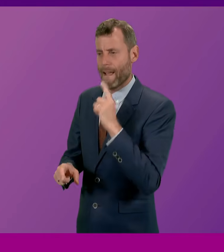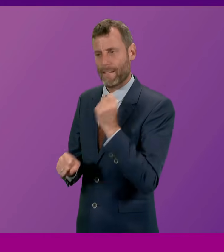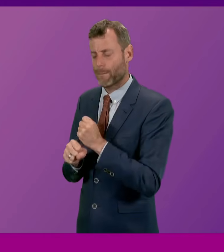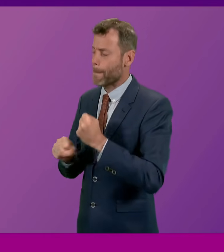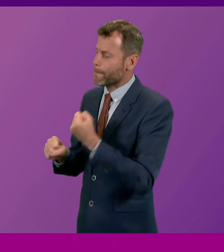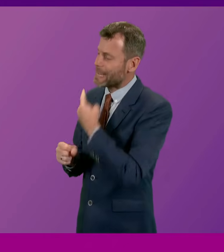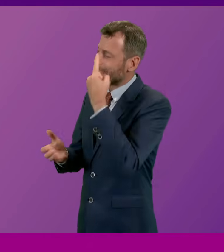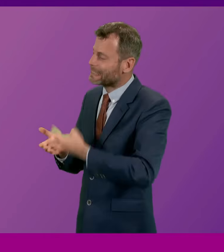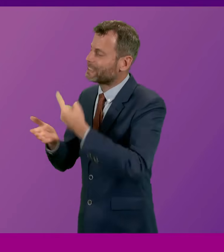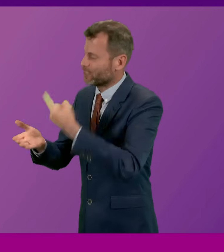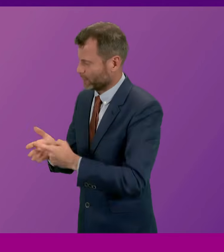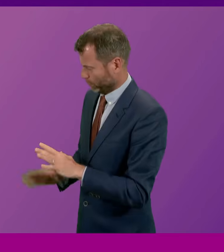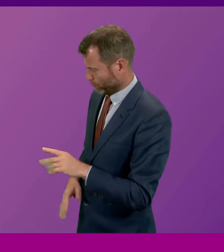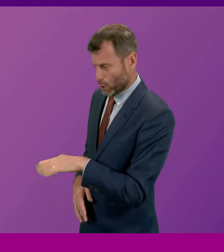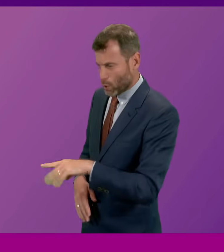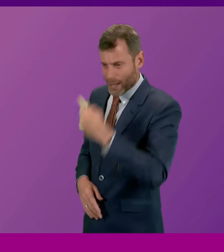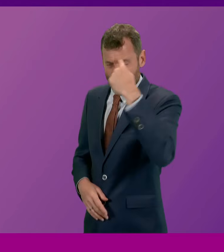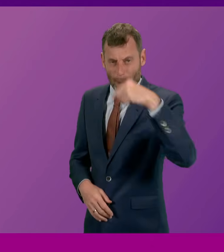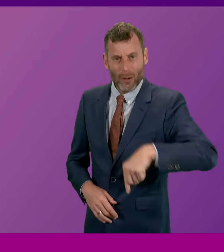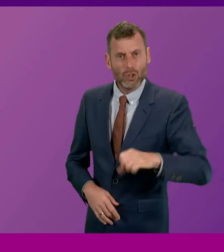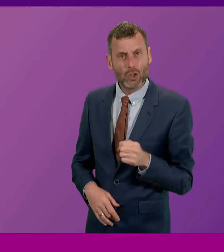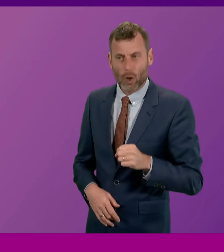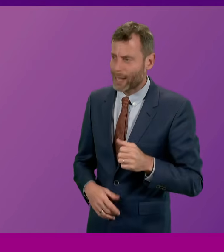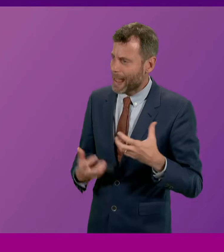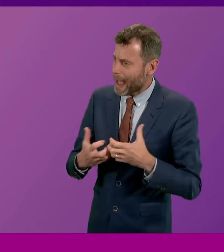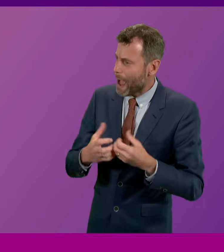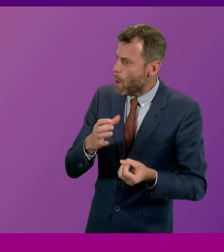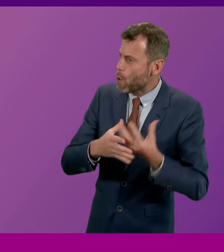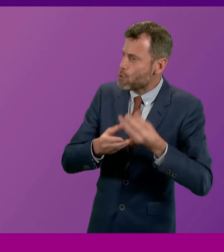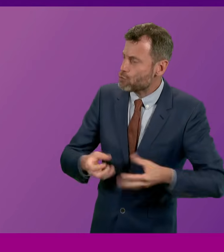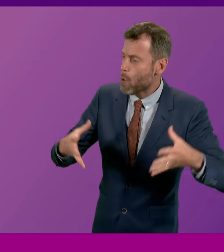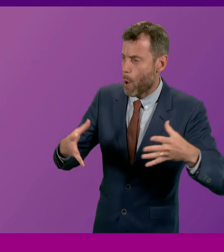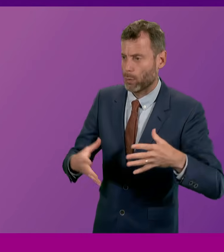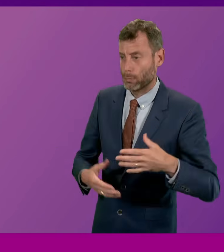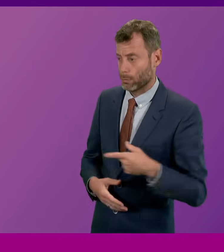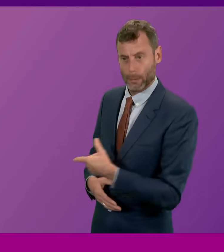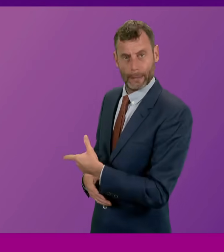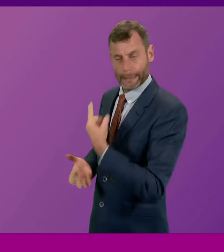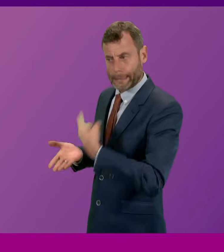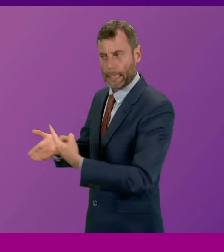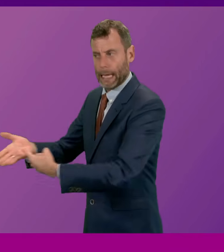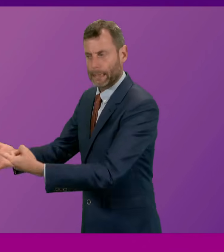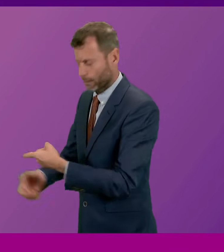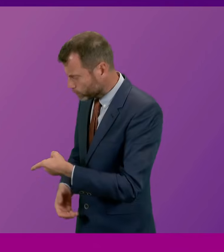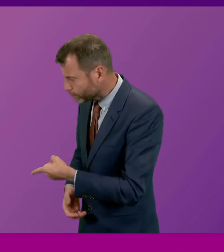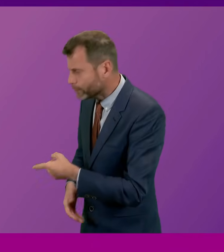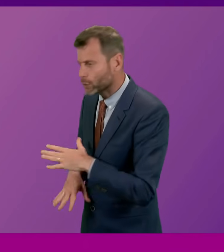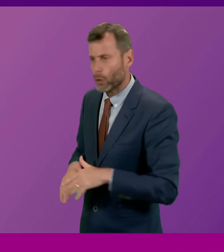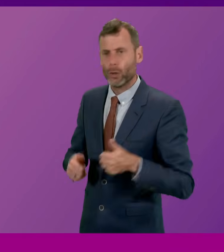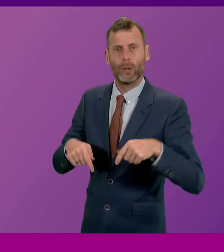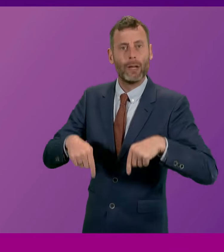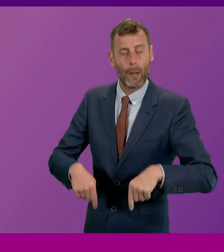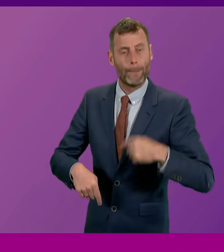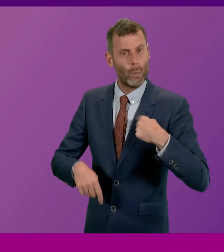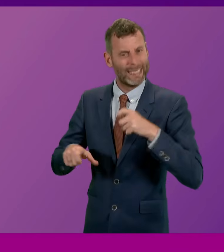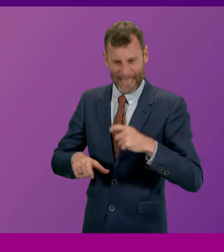act in terms of growth and opportunity in our economy, the decisions of this SNP government are delivering prosperity and